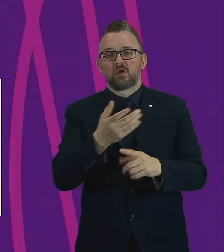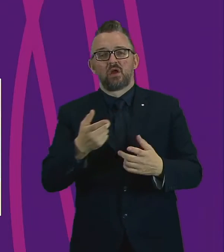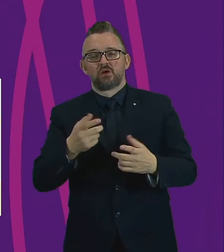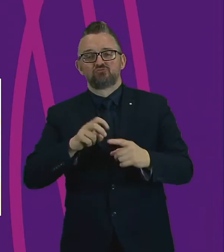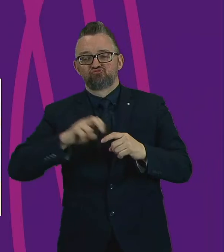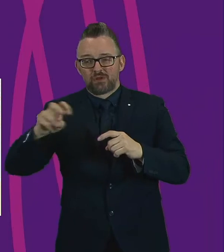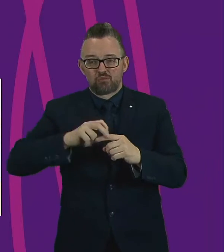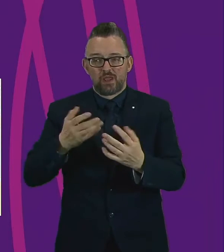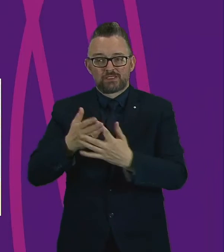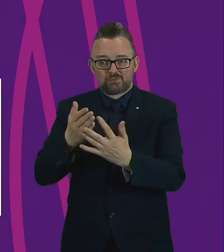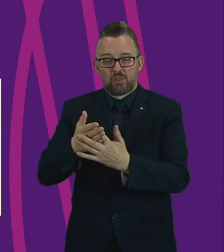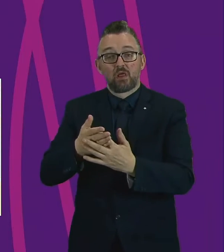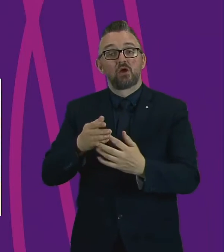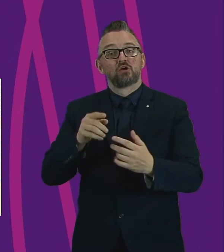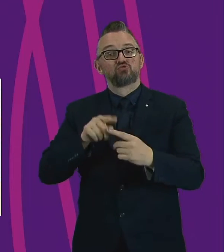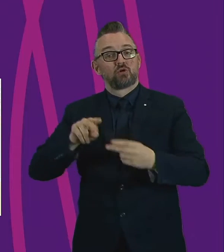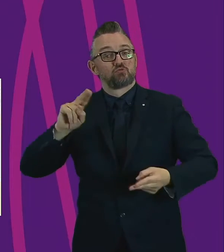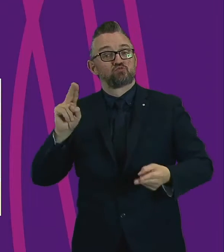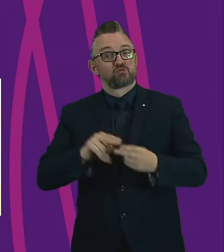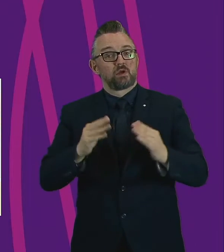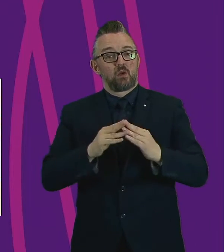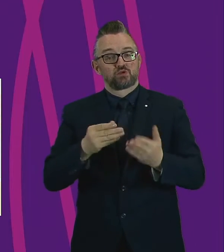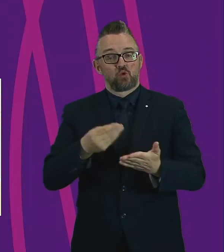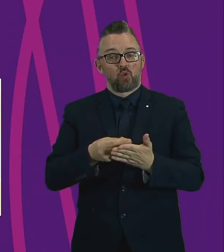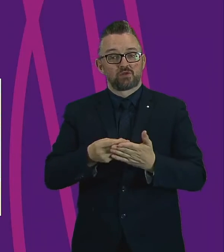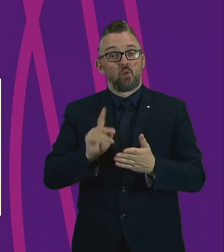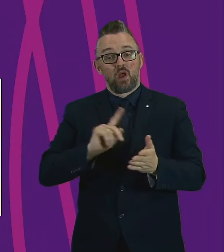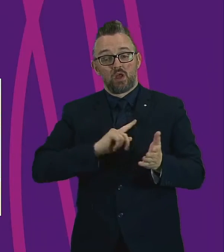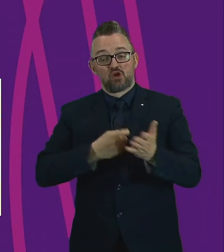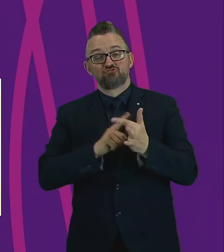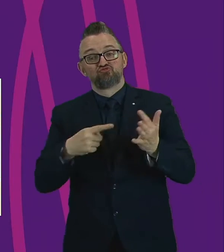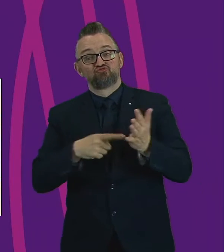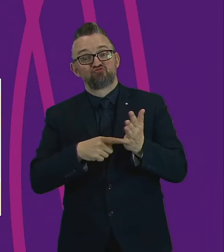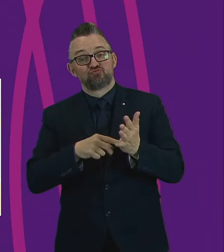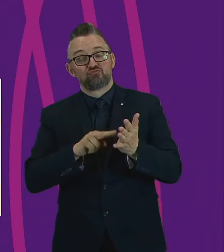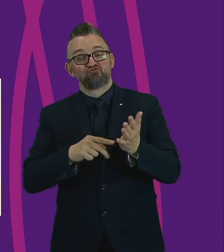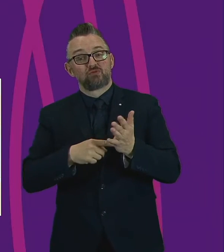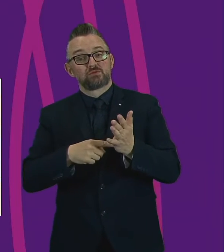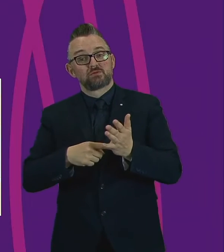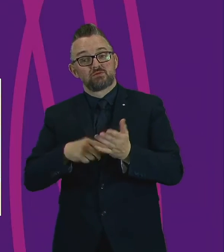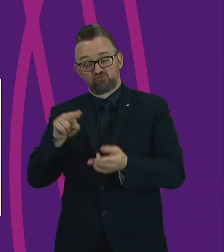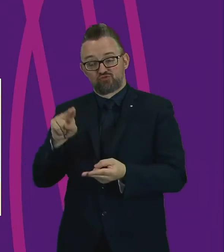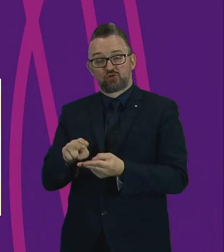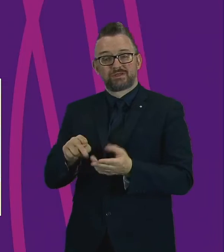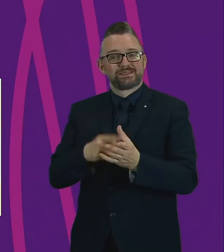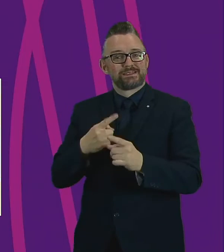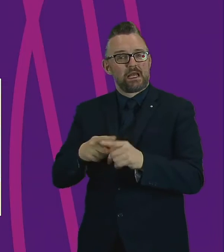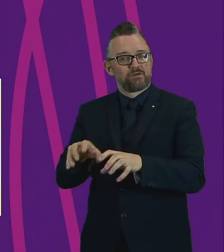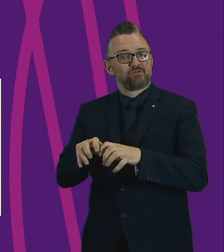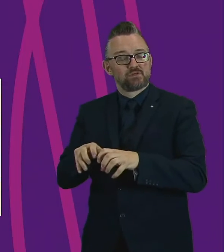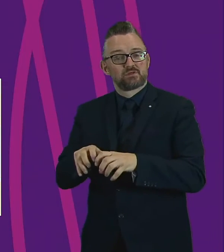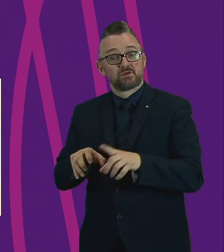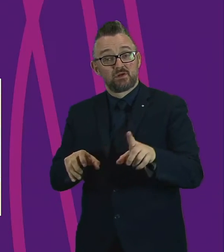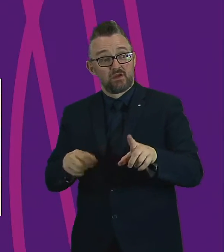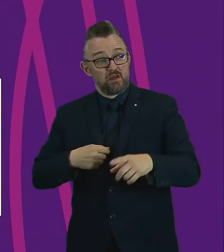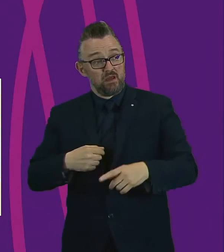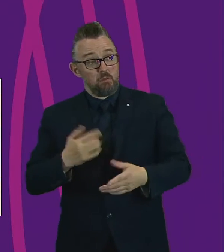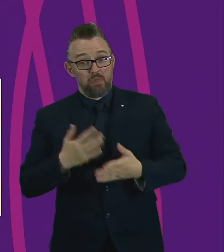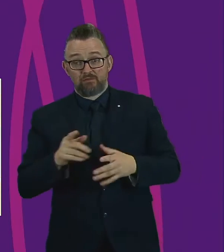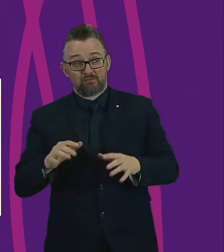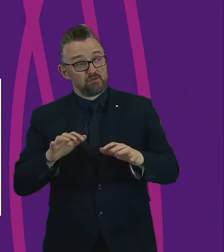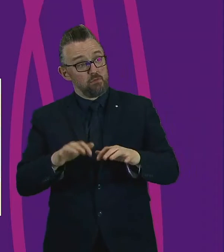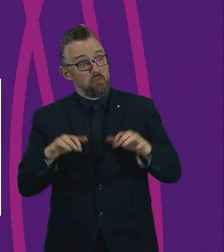and of course to reducing the costs of housing through rent reductions, freezes and tax reform. But I don't believe this Parliament has the